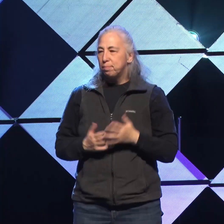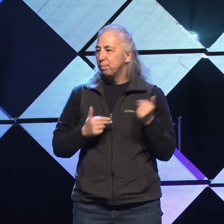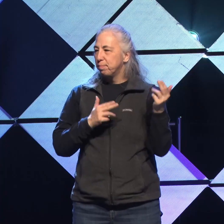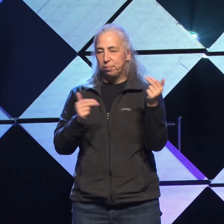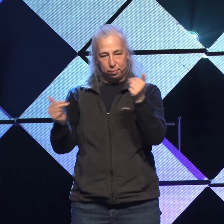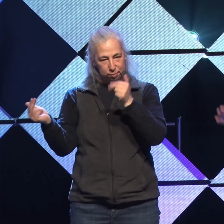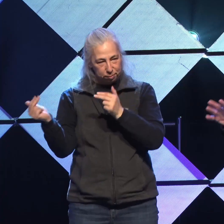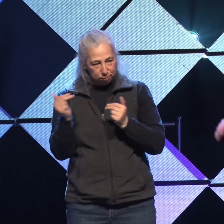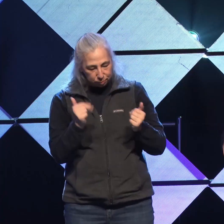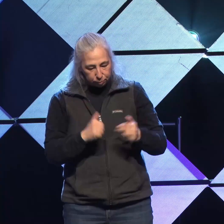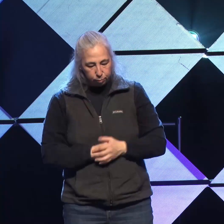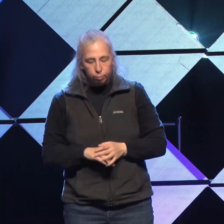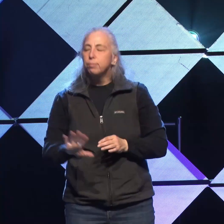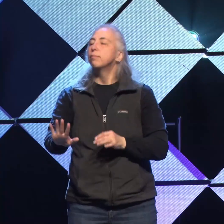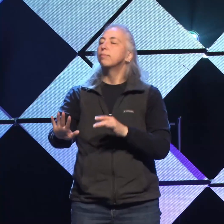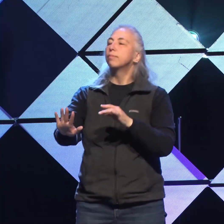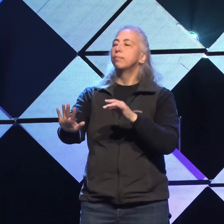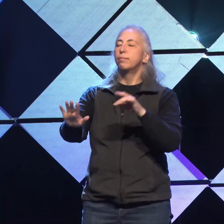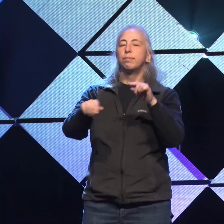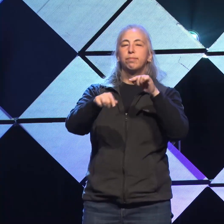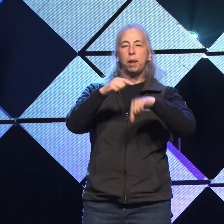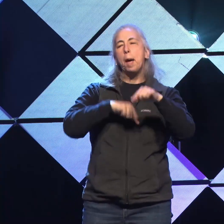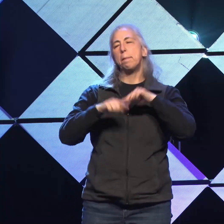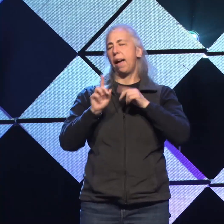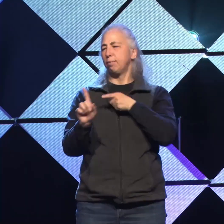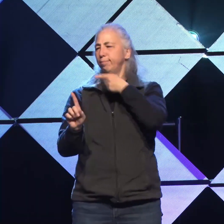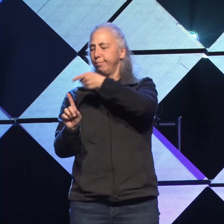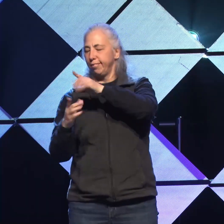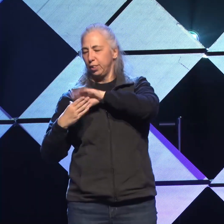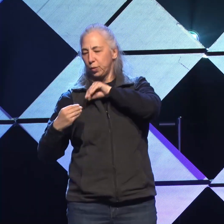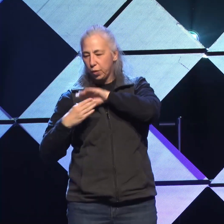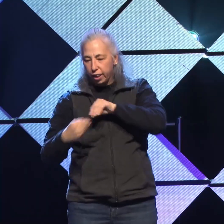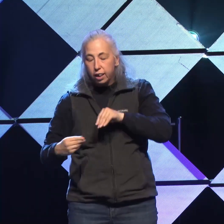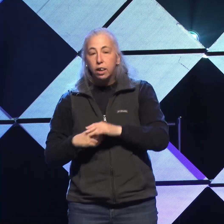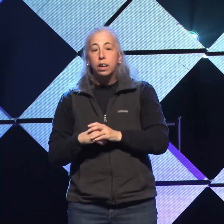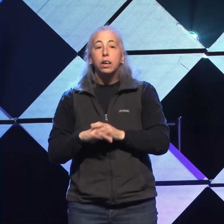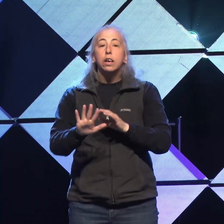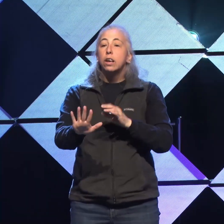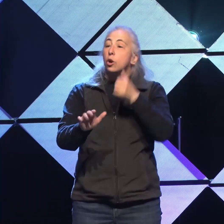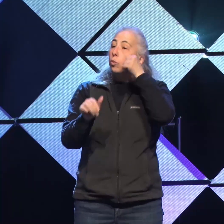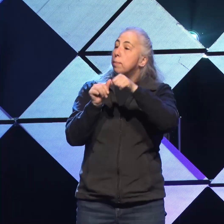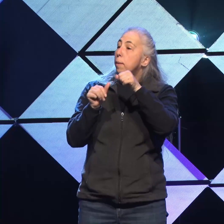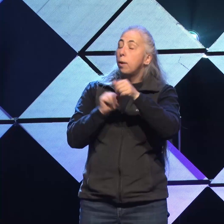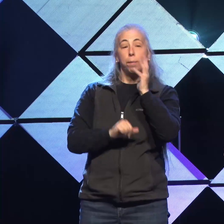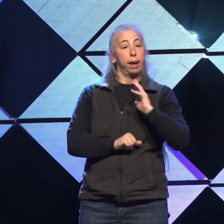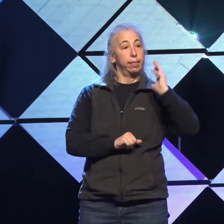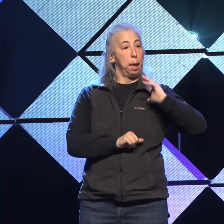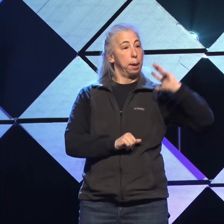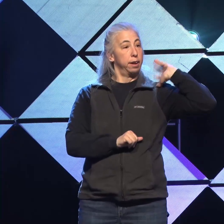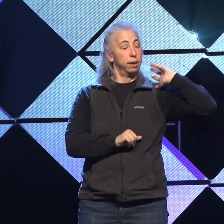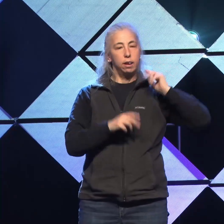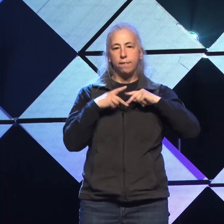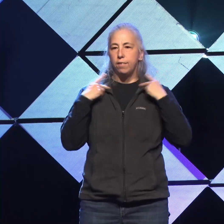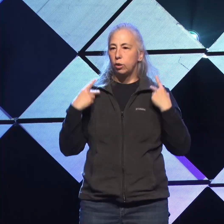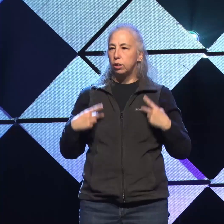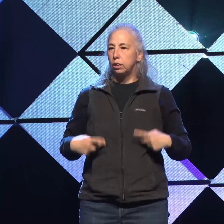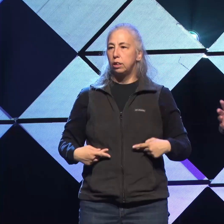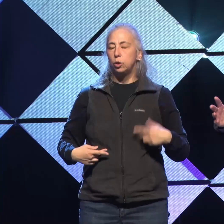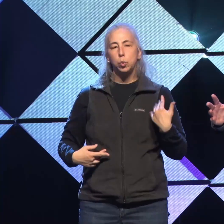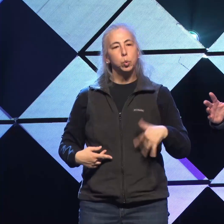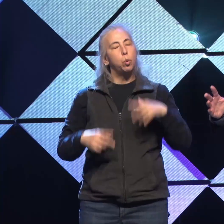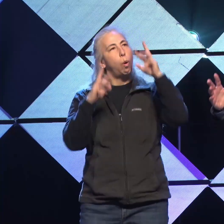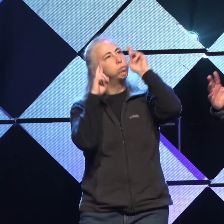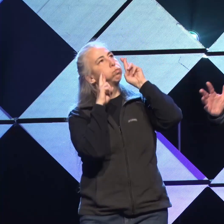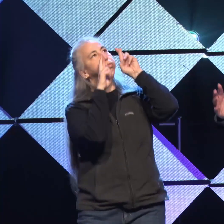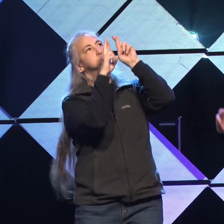And here's something else, back to the parable. In their day, we have to remember, Pharisees were highly regarded in